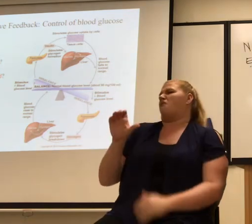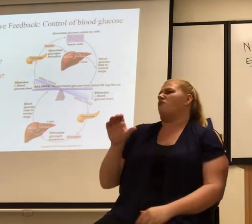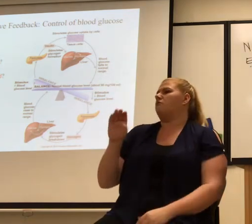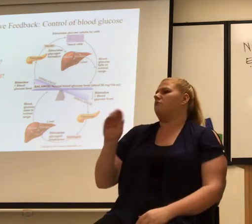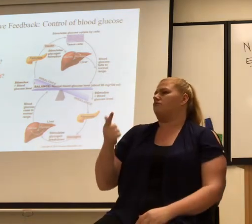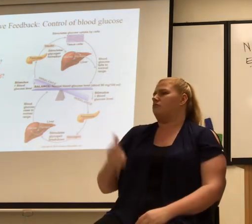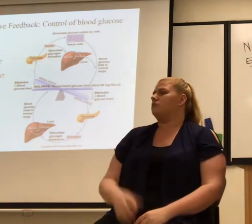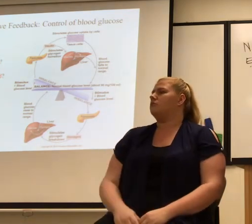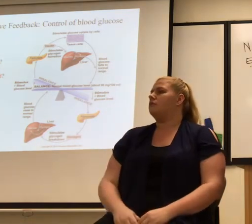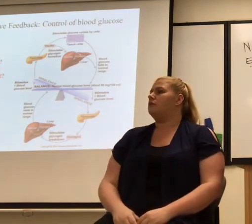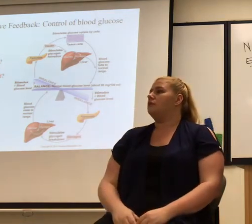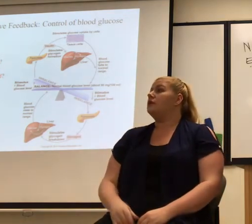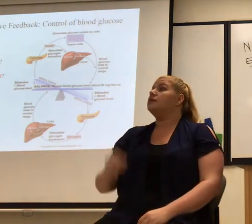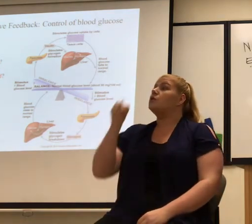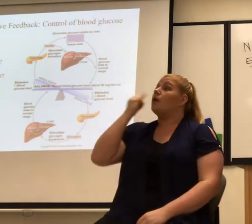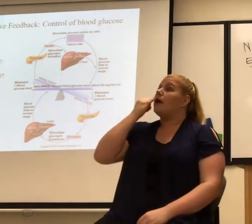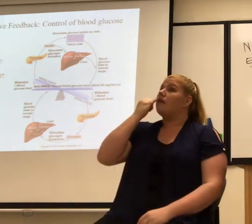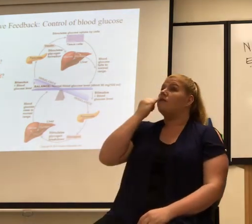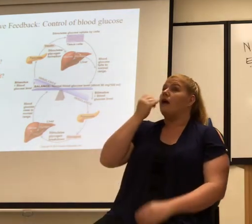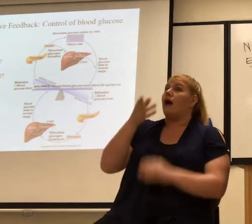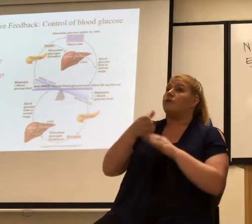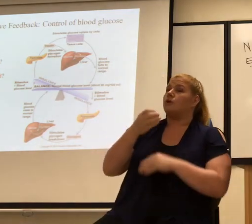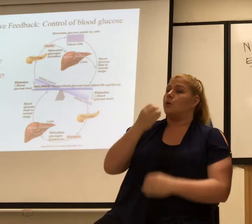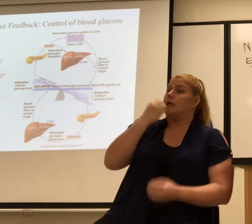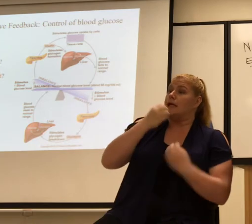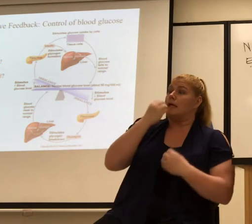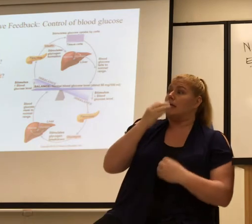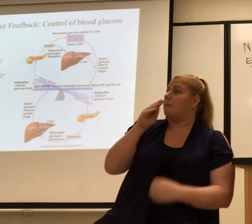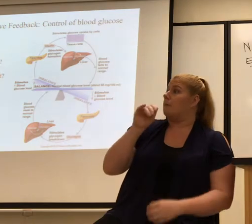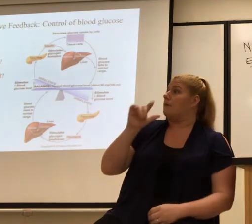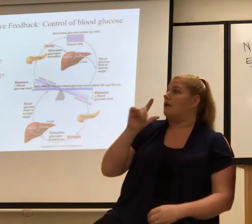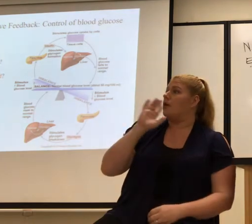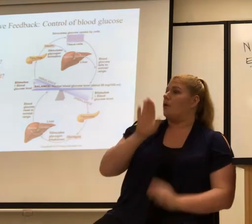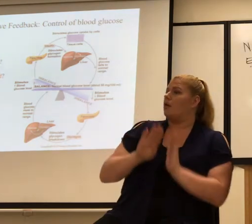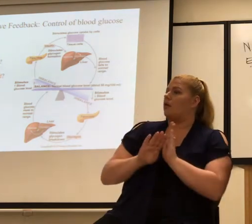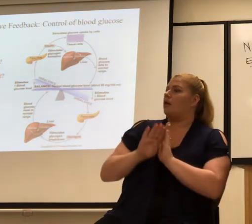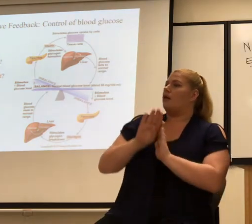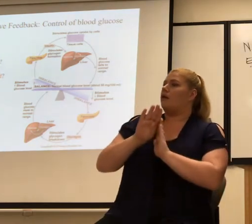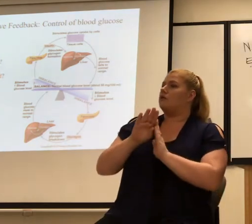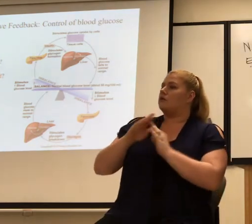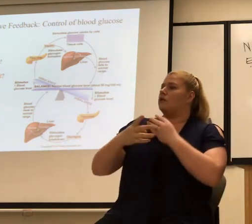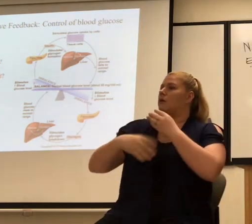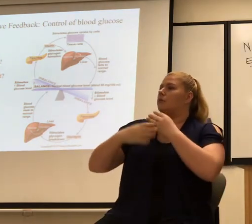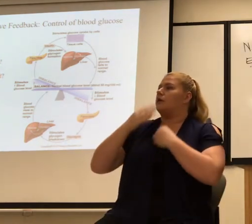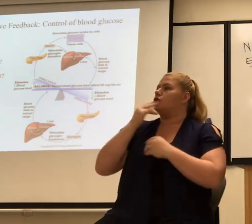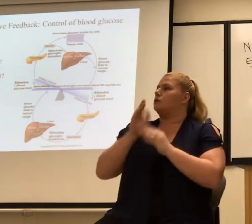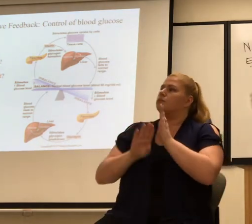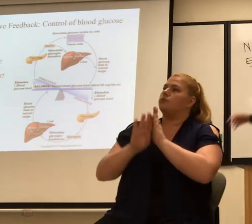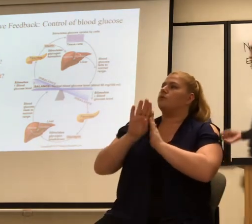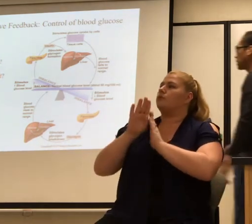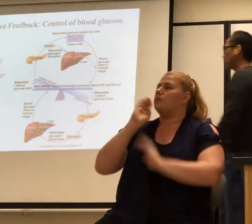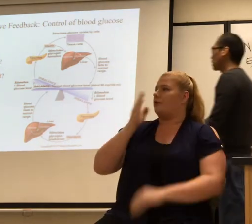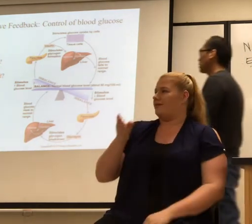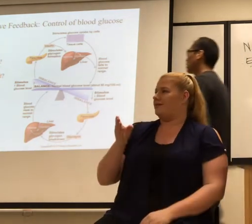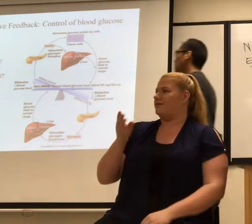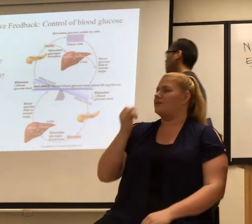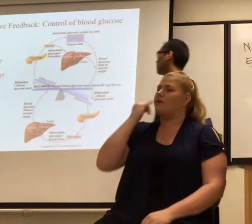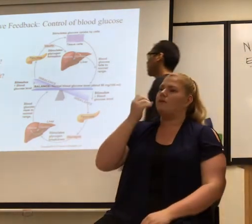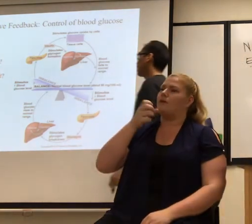of course, you eat a meal, it's going to elevate, right? Get your blood glucose up, eat an apple, eat